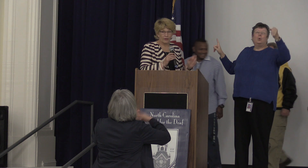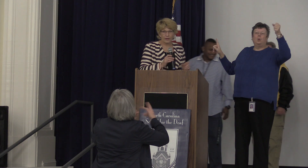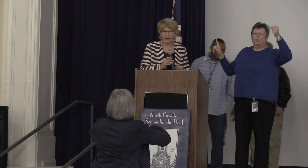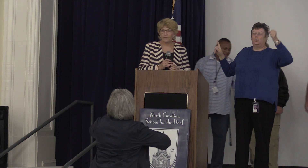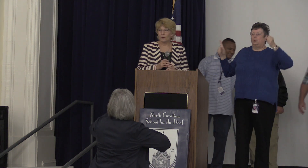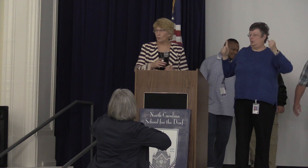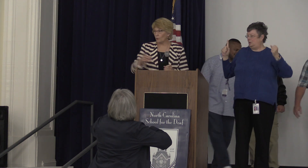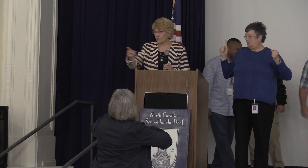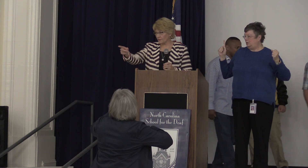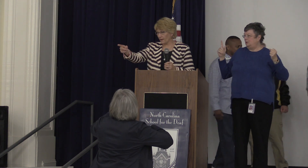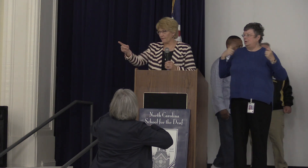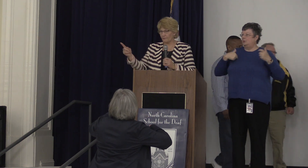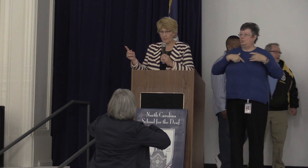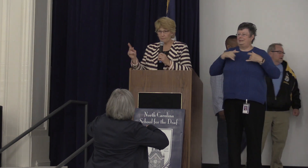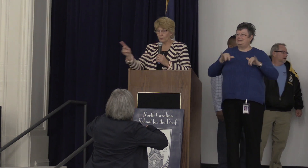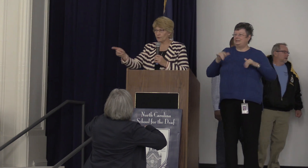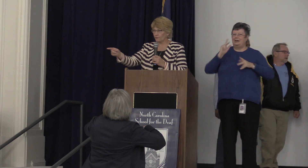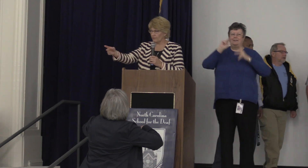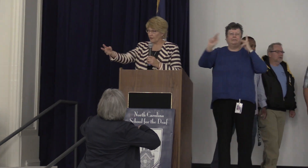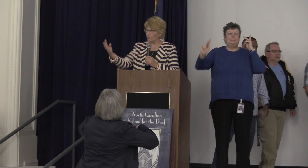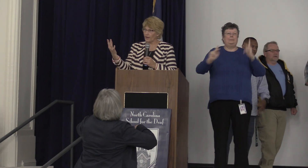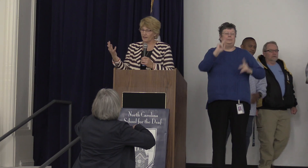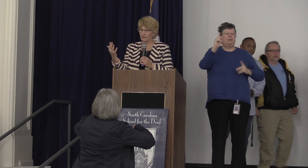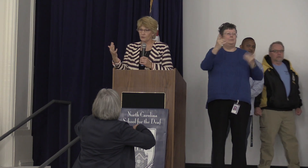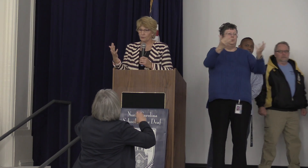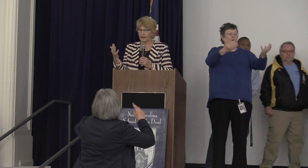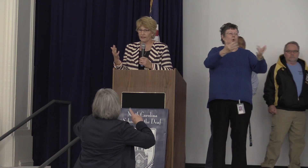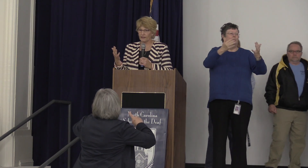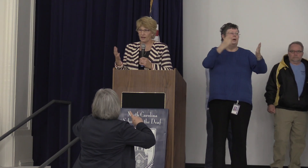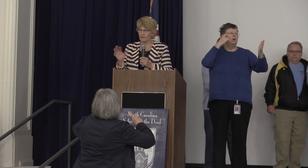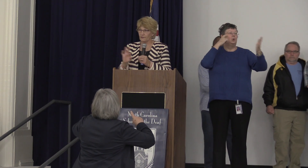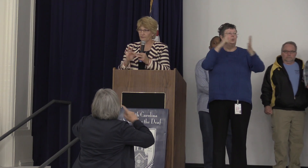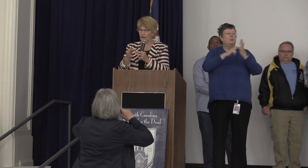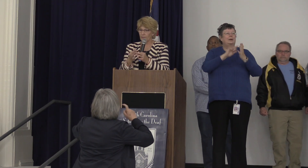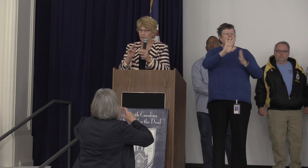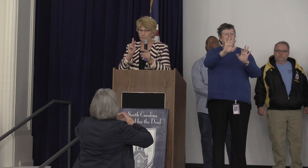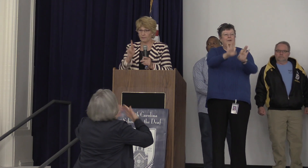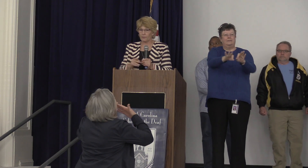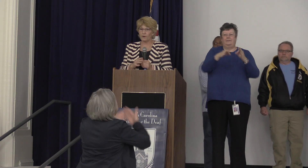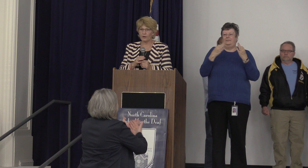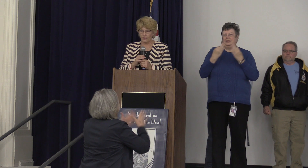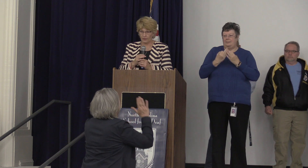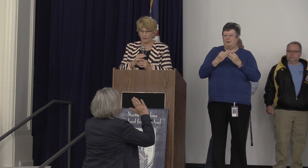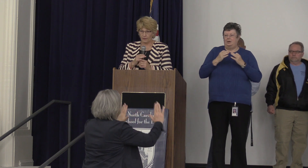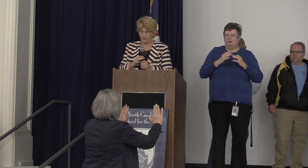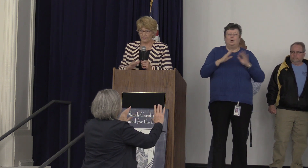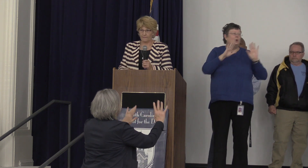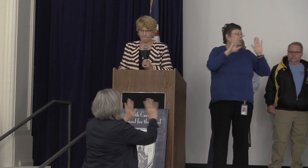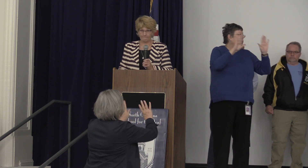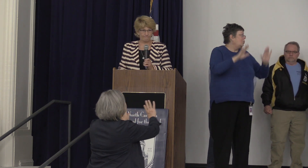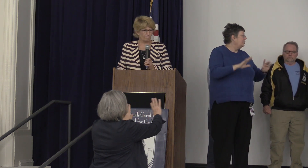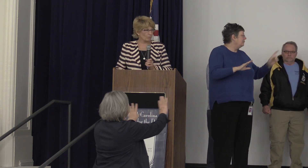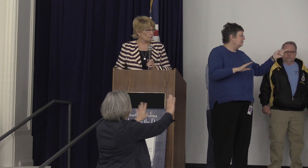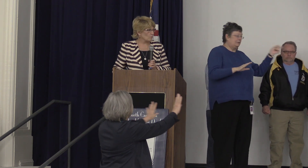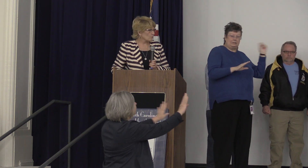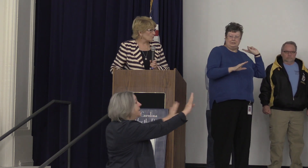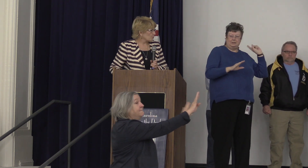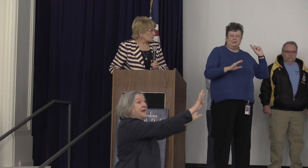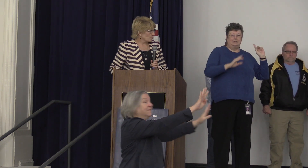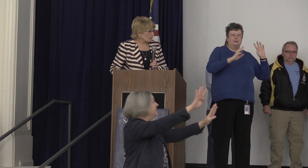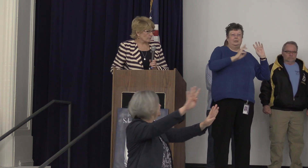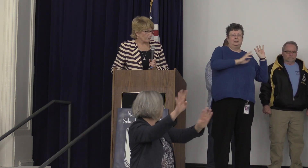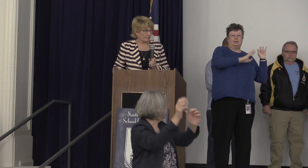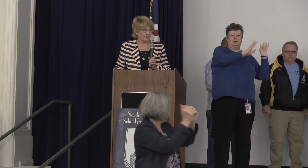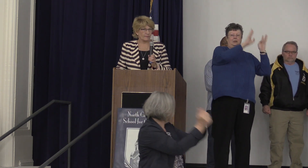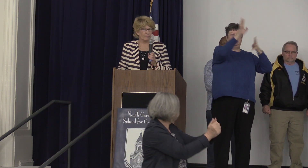What's Oh, next on the okay. program? We still have people that are waiting to recognize their families. Awesome, wonderful. So if you gentlemen would